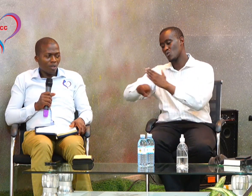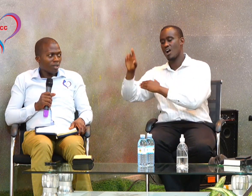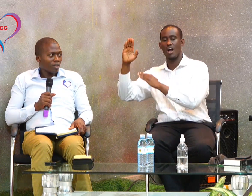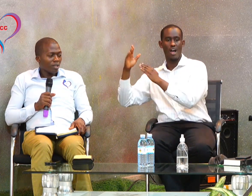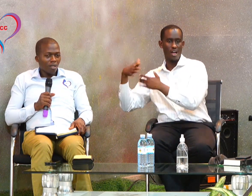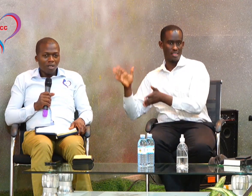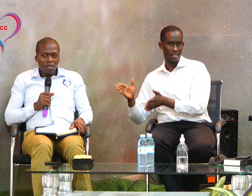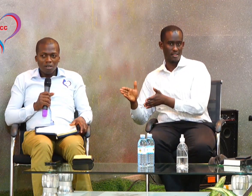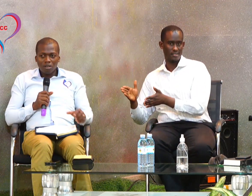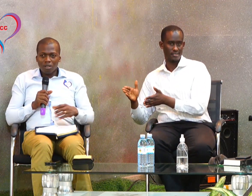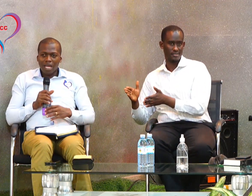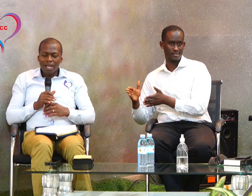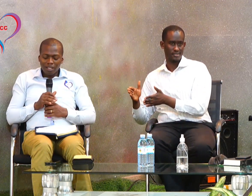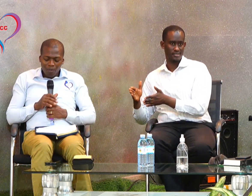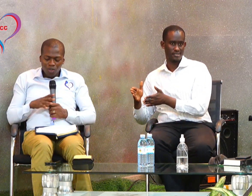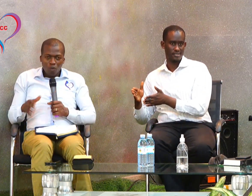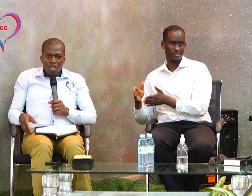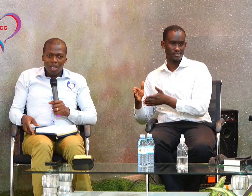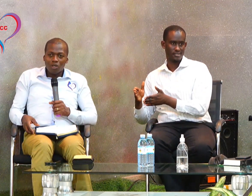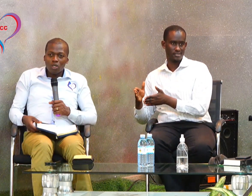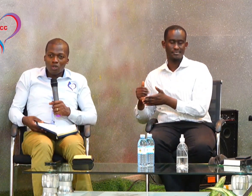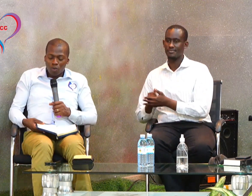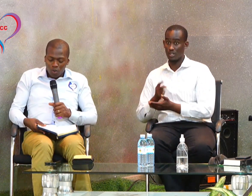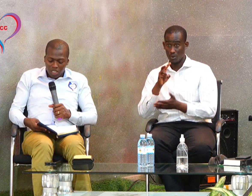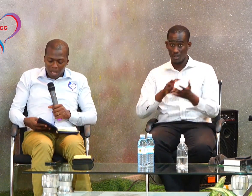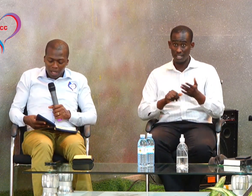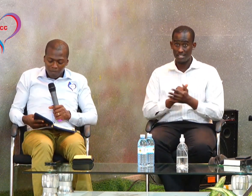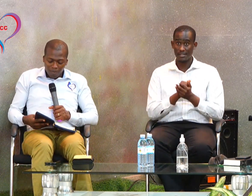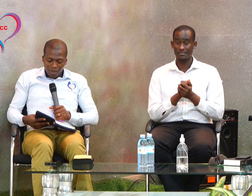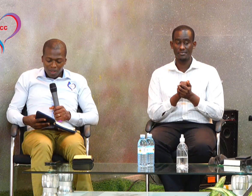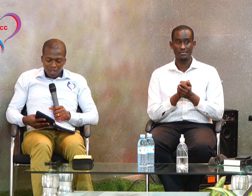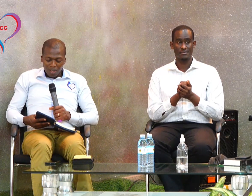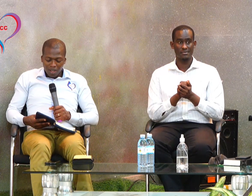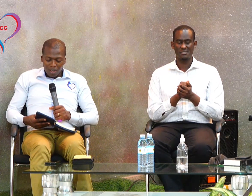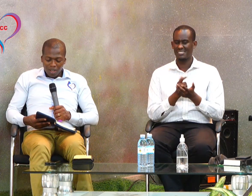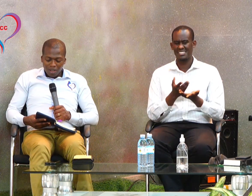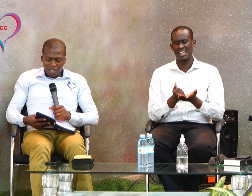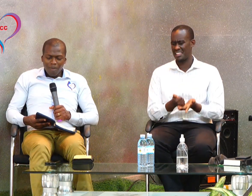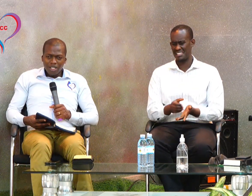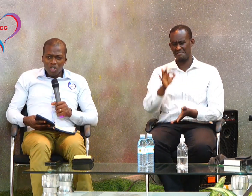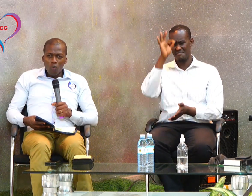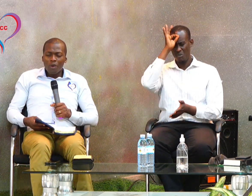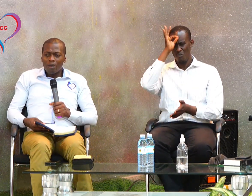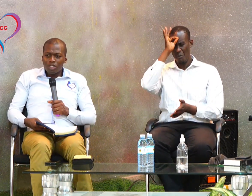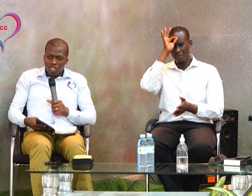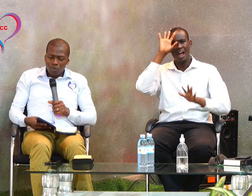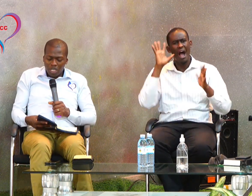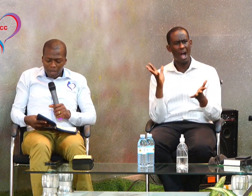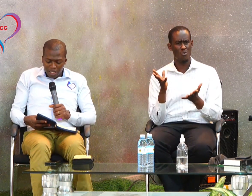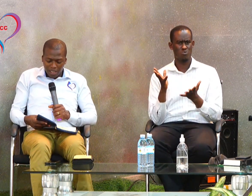the scripture again. Now you can see it. I don't know if foolish you can be.